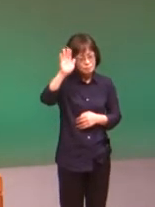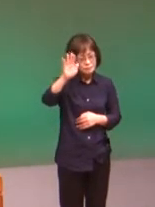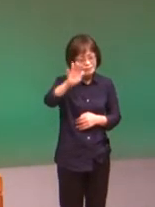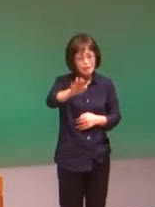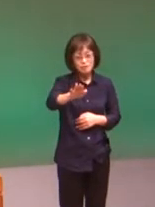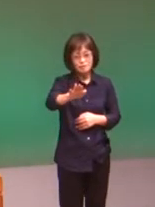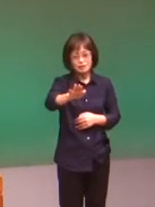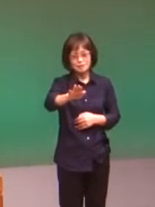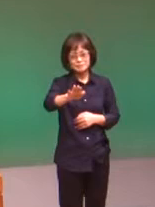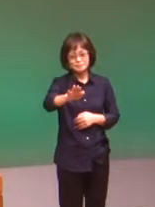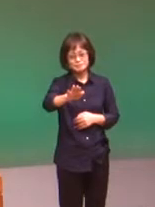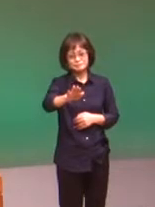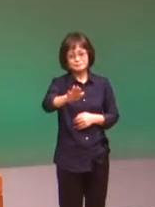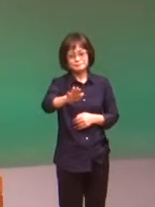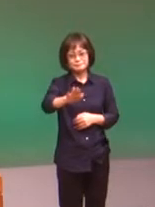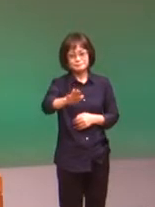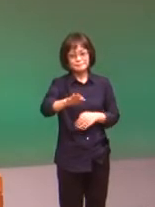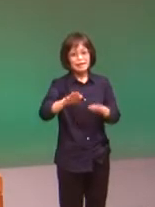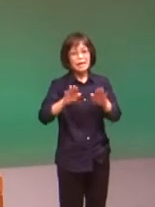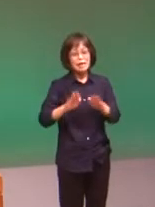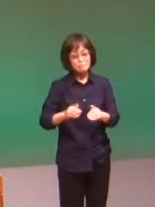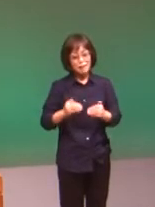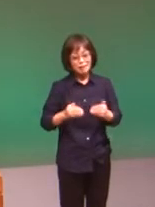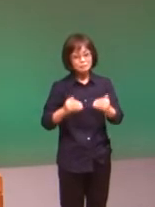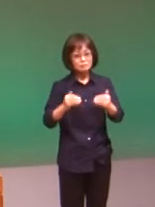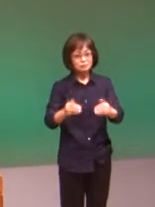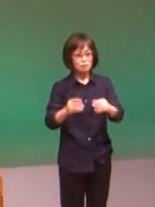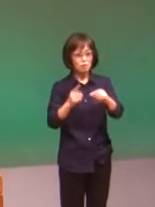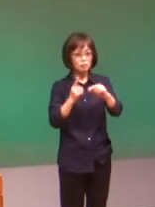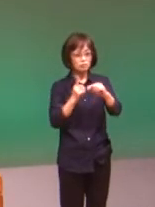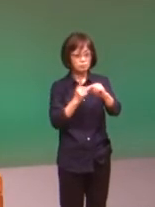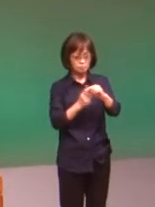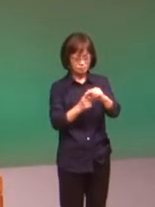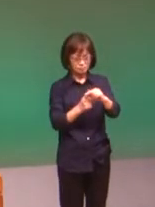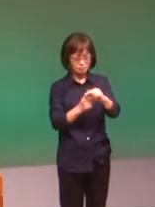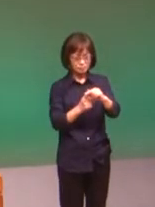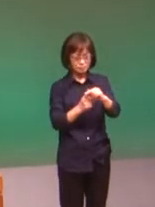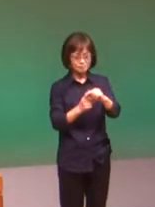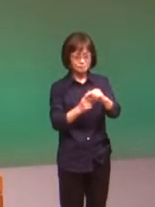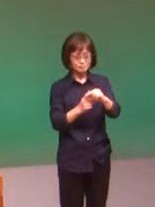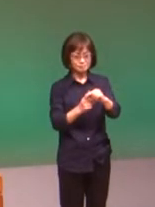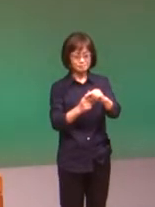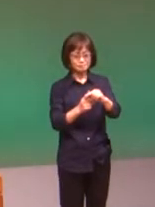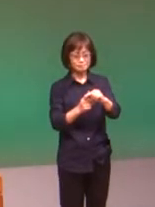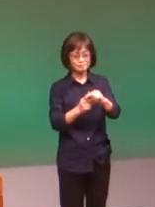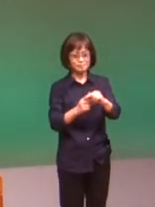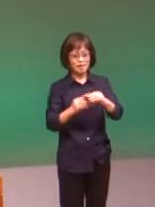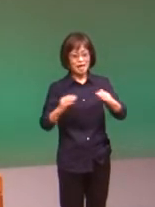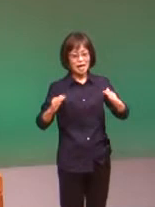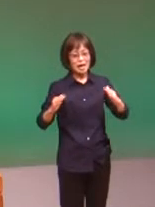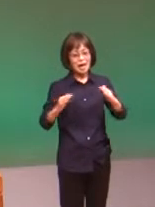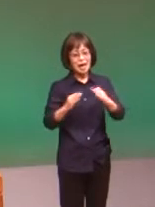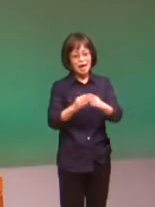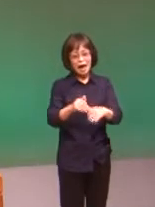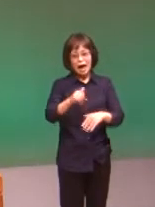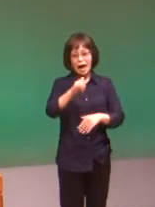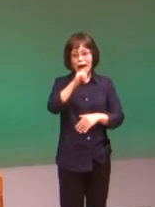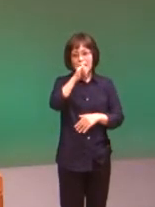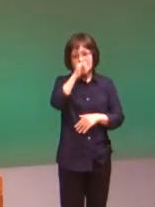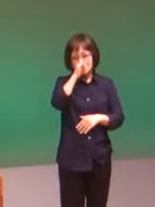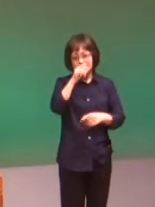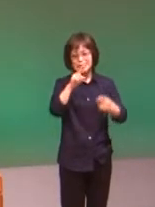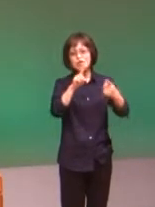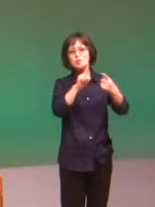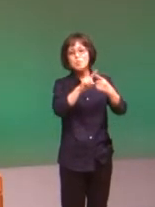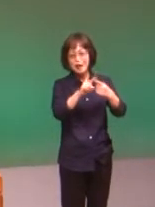the outcome of the ongoing struggle between hubris and wisdom. And that's what I'd like